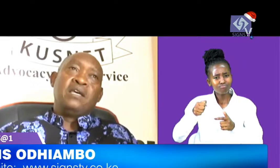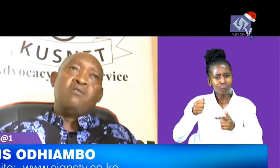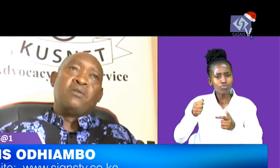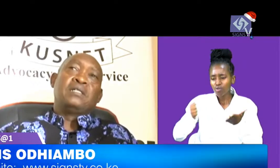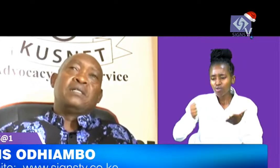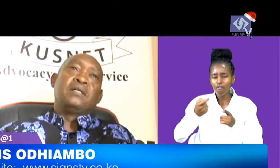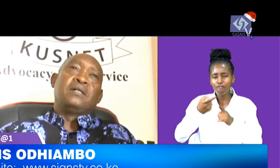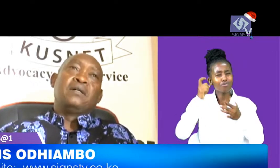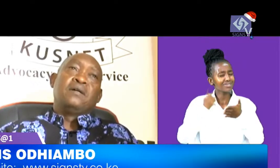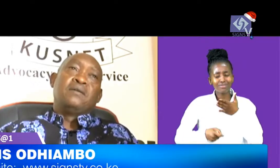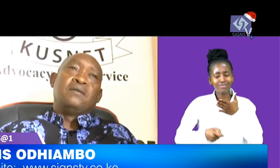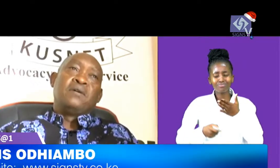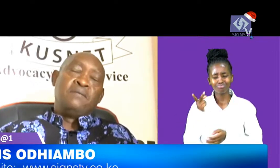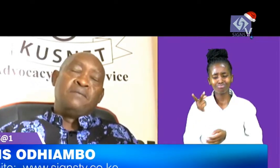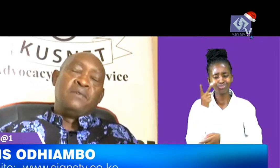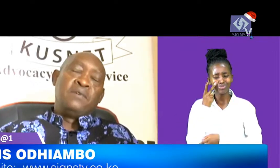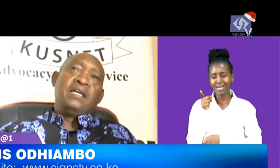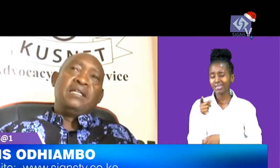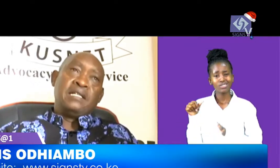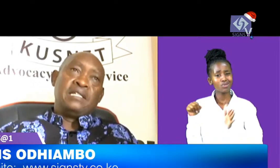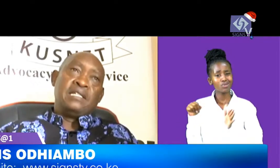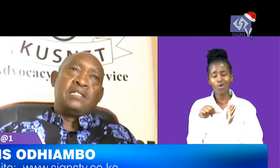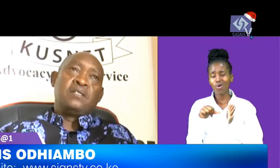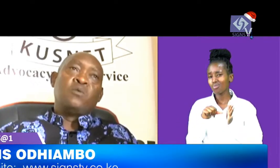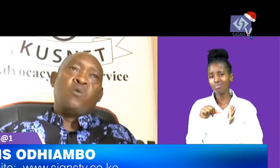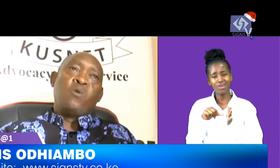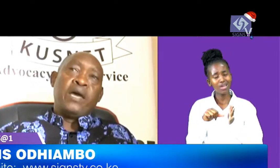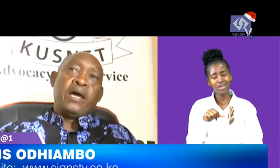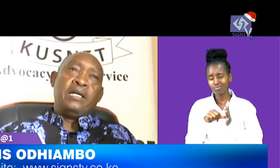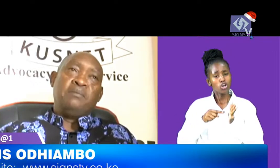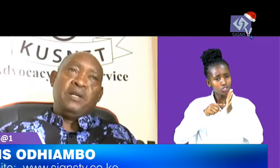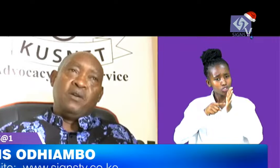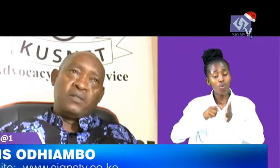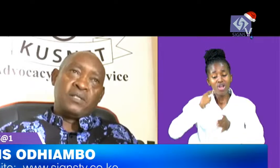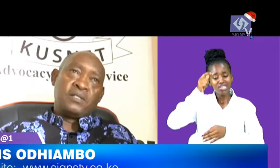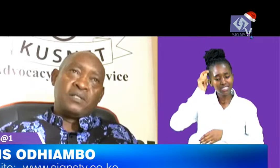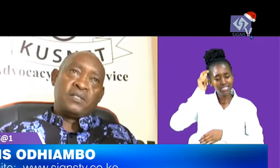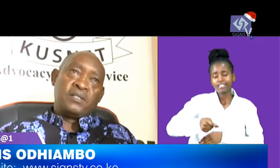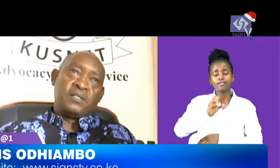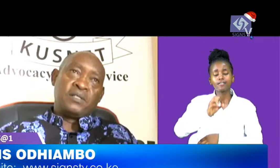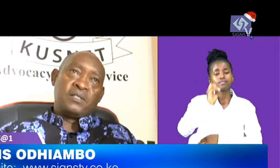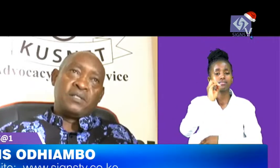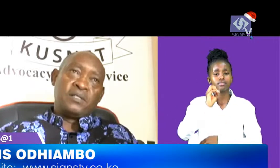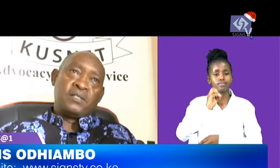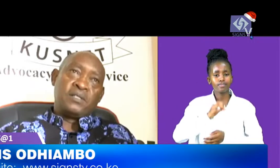not giving justice to where it belongs.